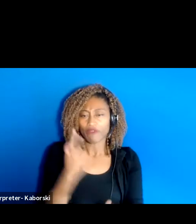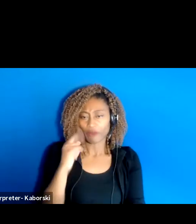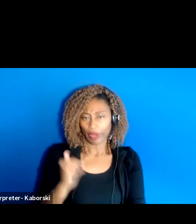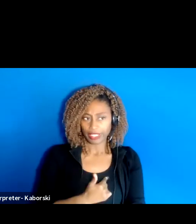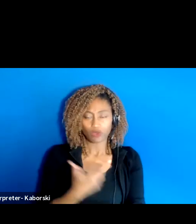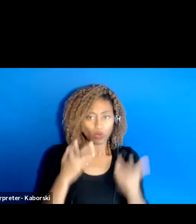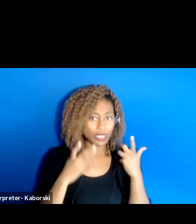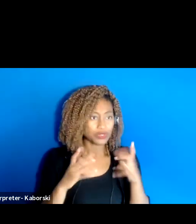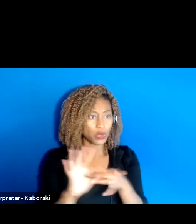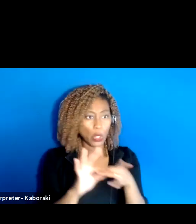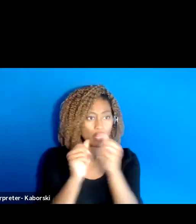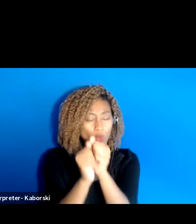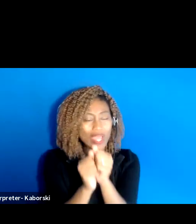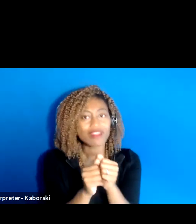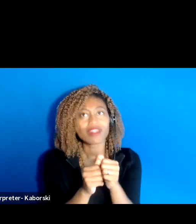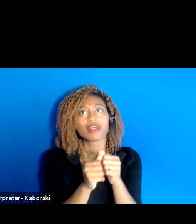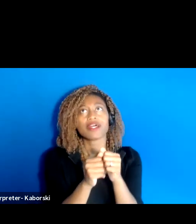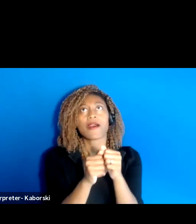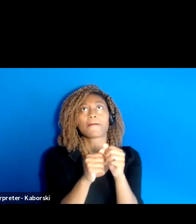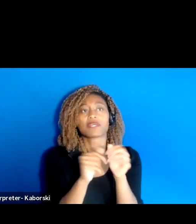with centers to do